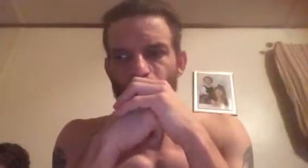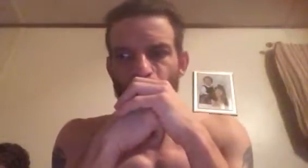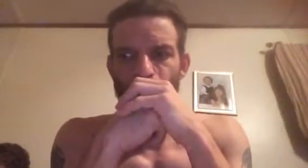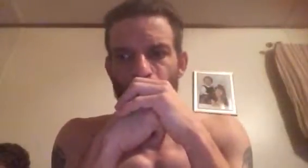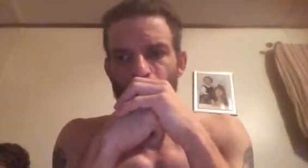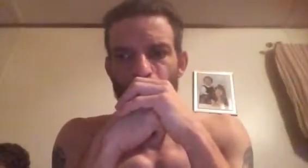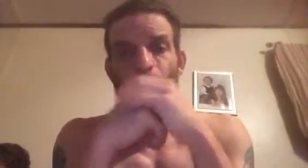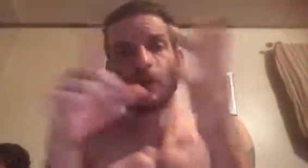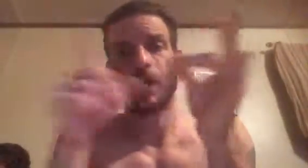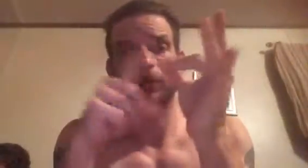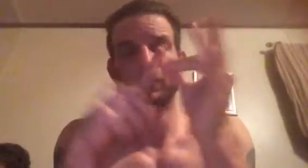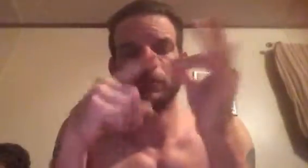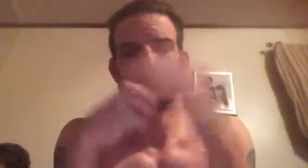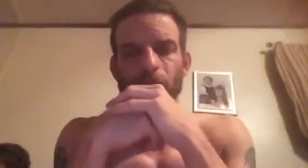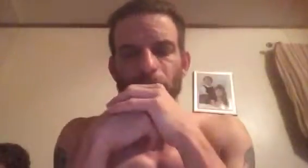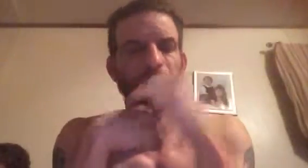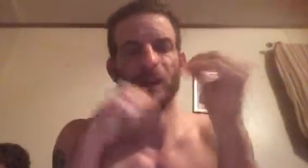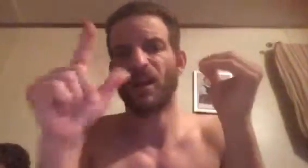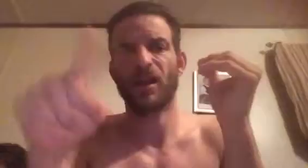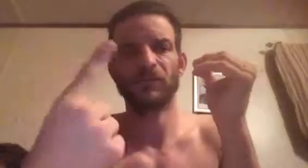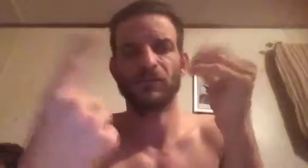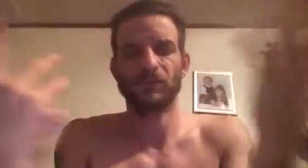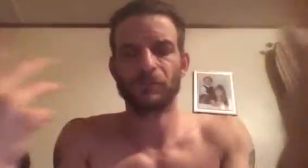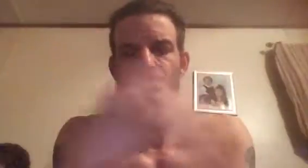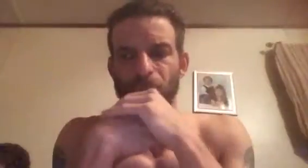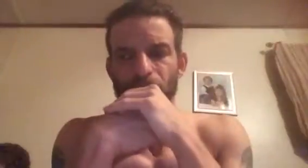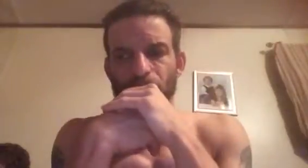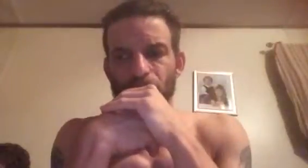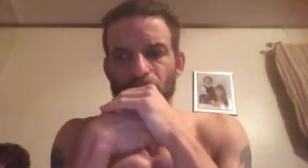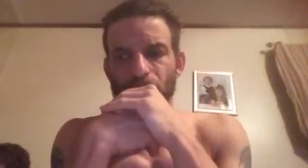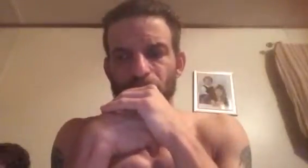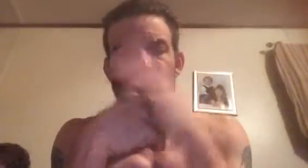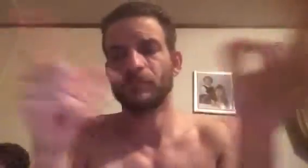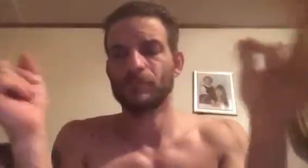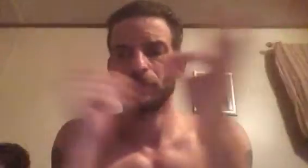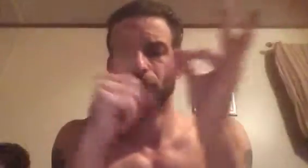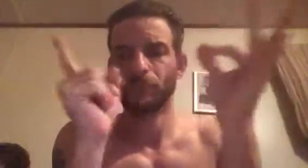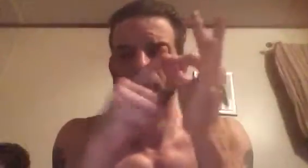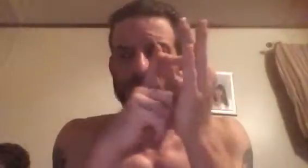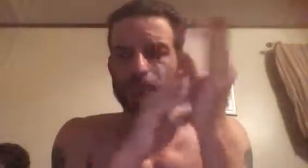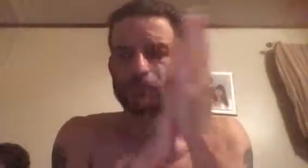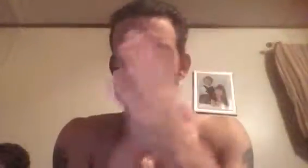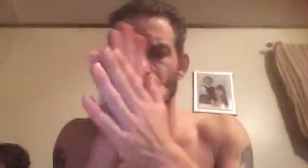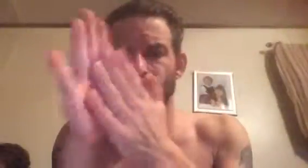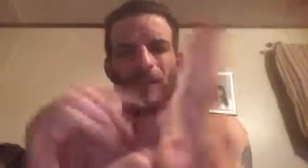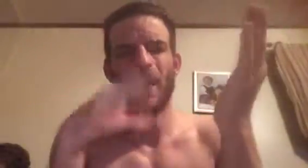the shop, Holbrook Racing Engines, you know, I couldn't ask for anything better. Ladies and gentlemen, your Factory Stock